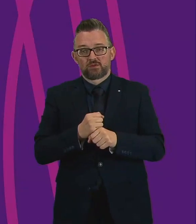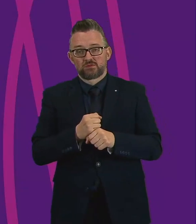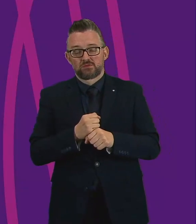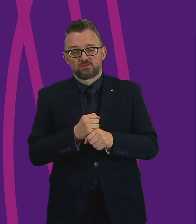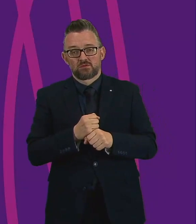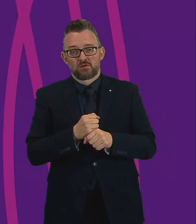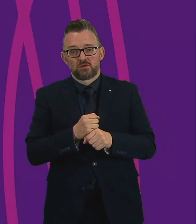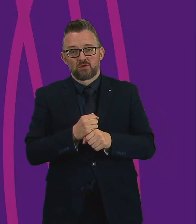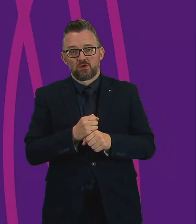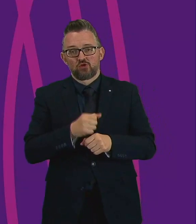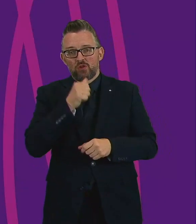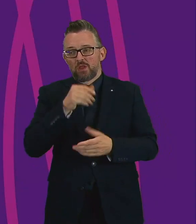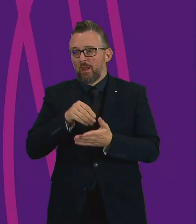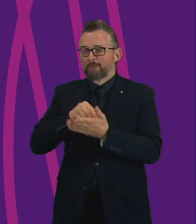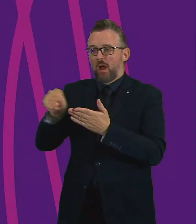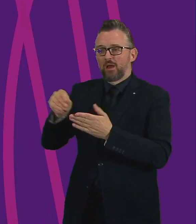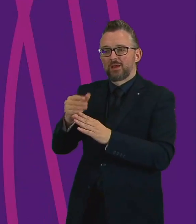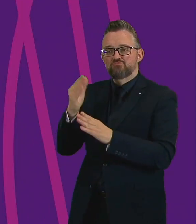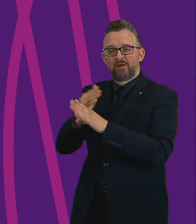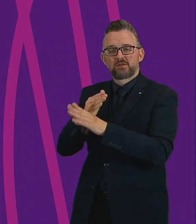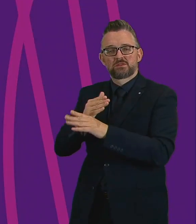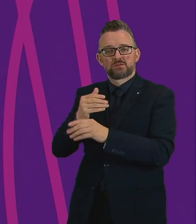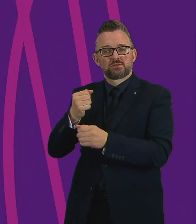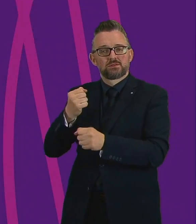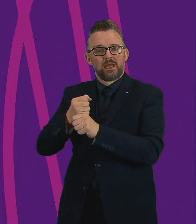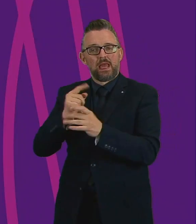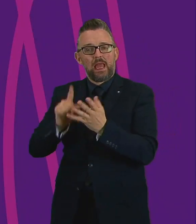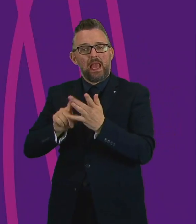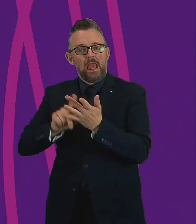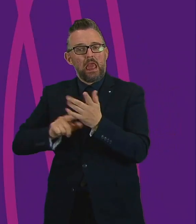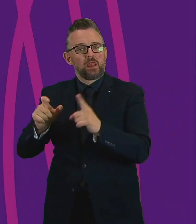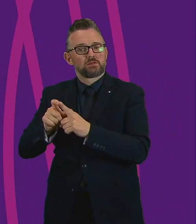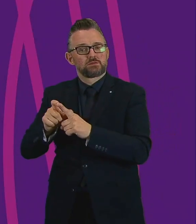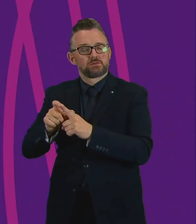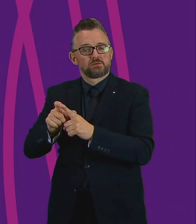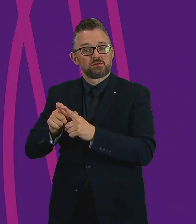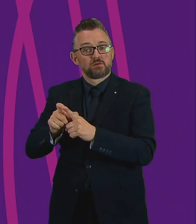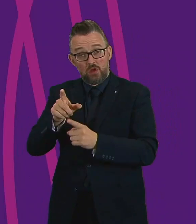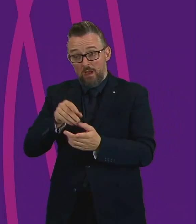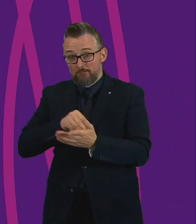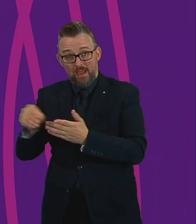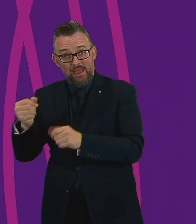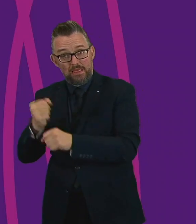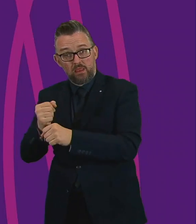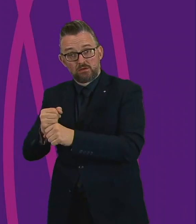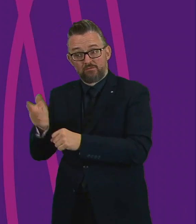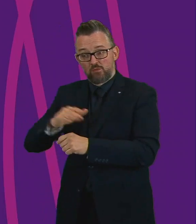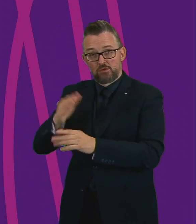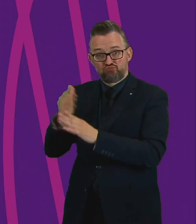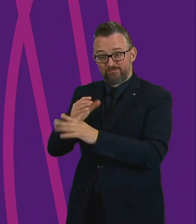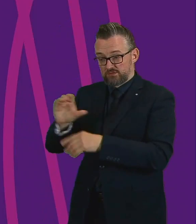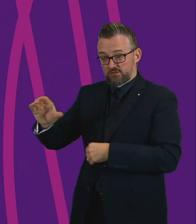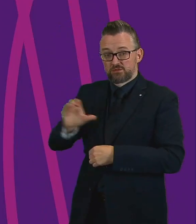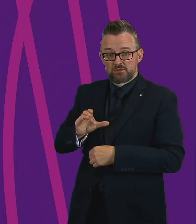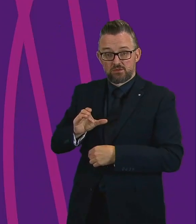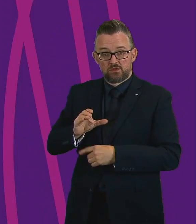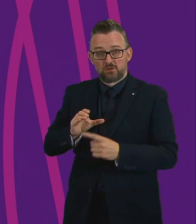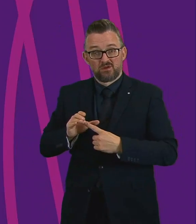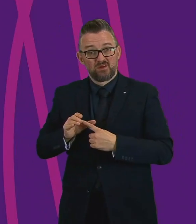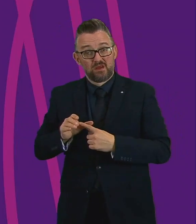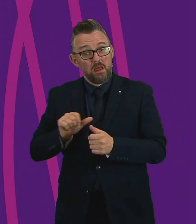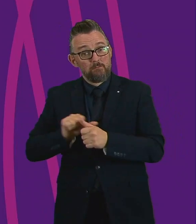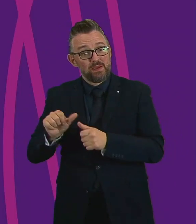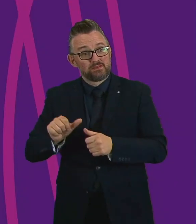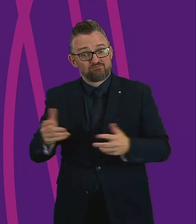just buying gilts in the private market, but more fundamentally, in buying gilts from the private sector is not the best way